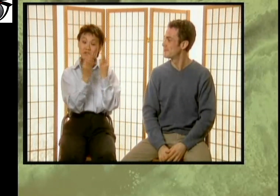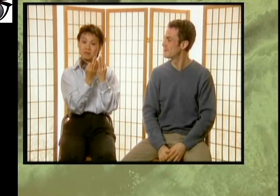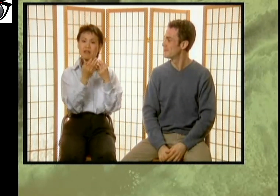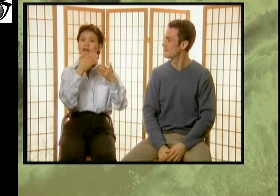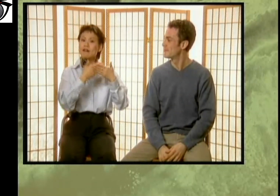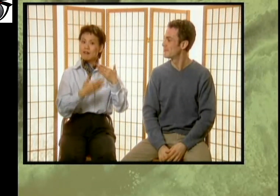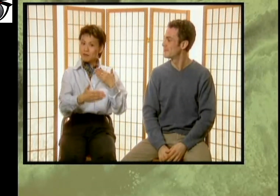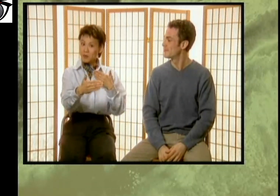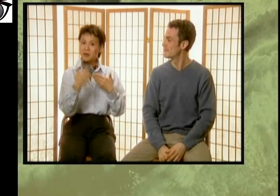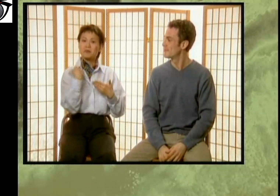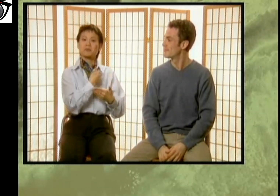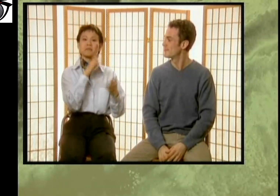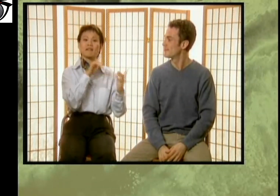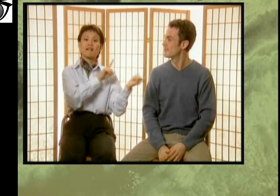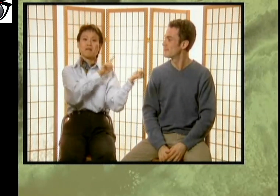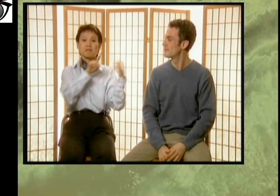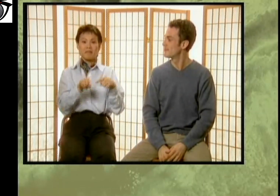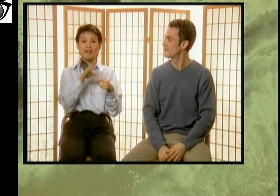Perkins family.